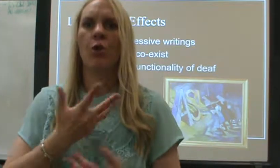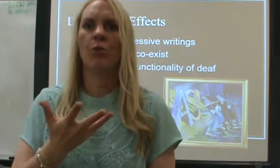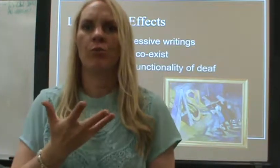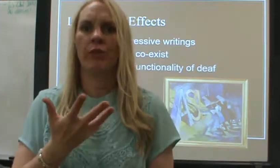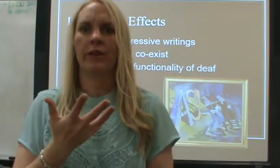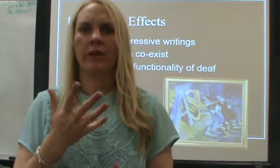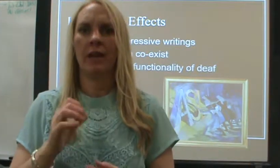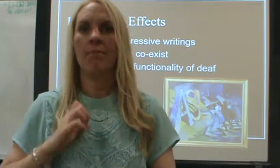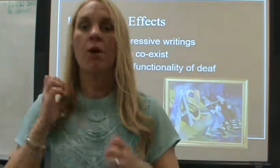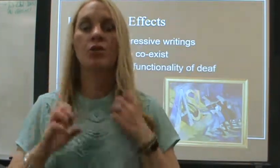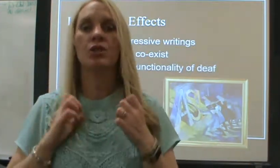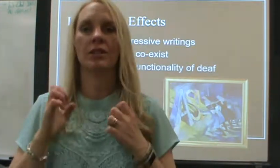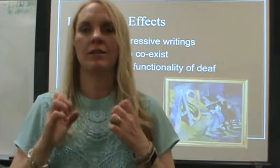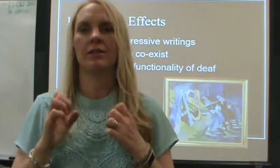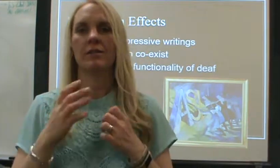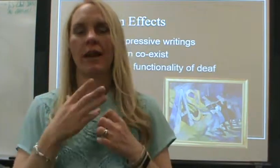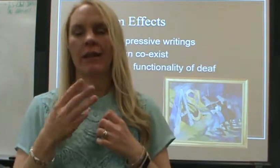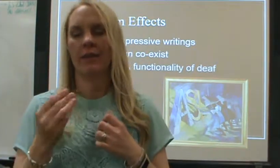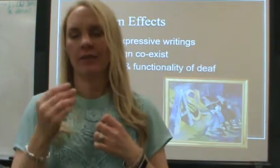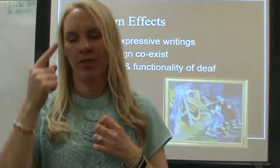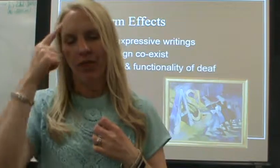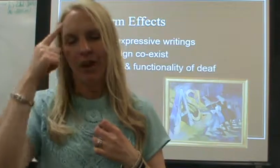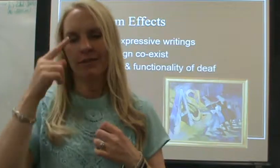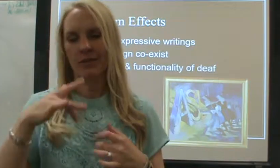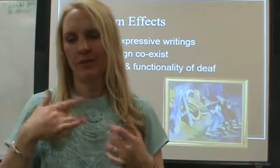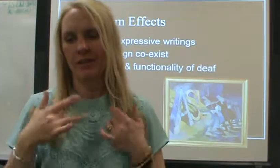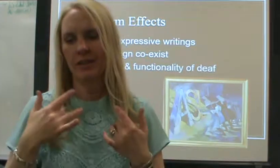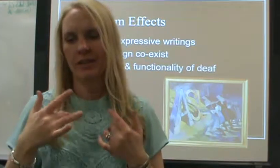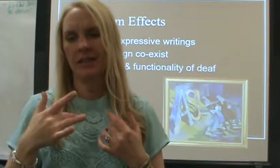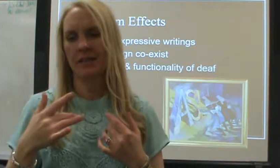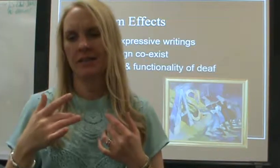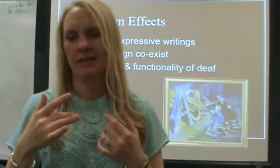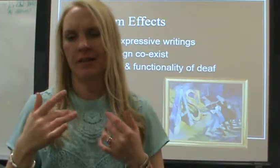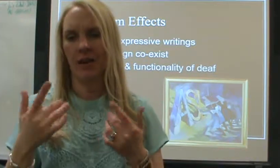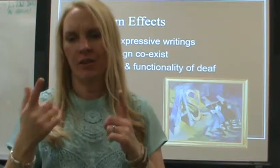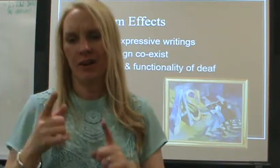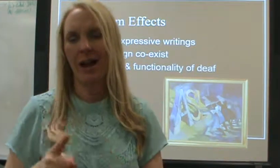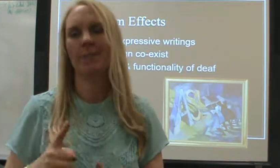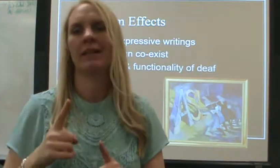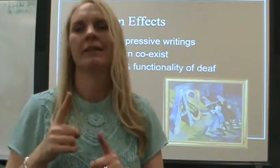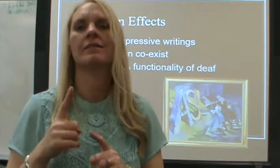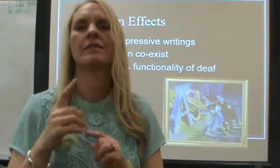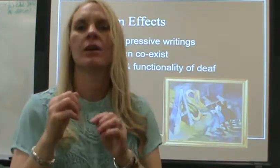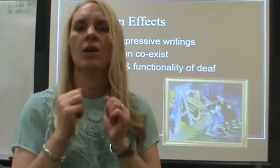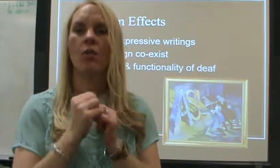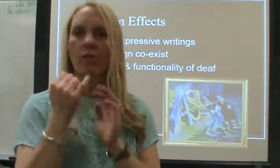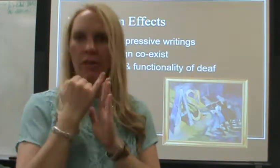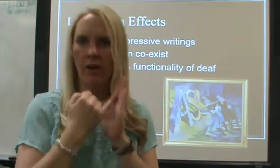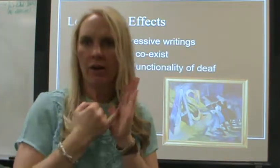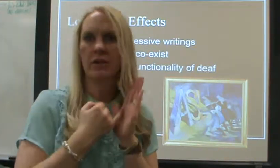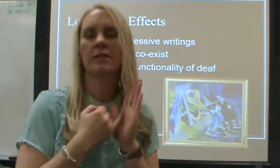show their emotions and their thoughts and their feelings and all their happenings with art,